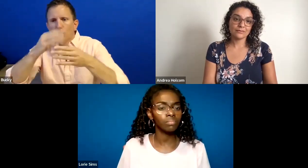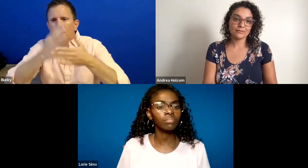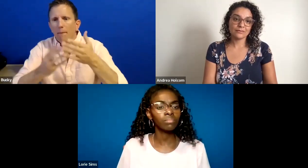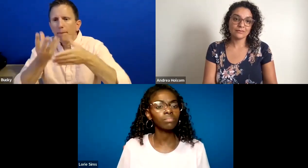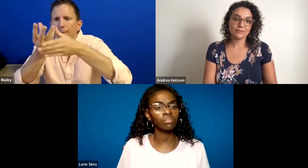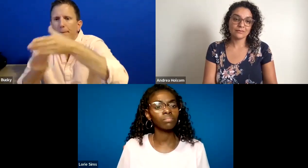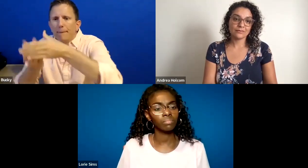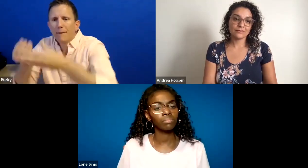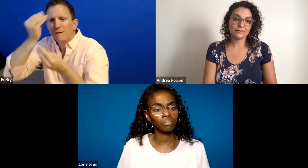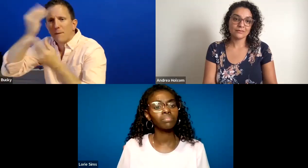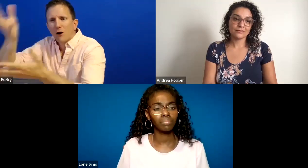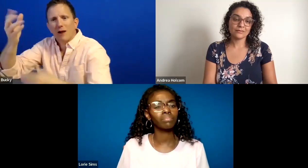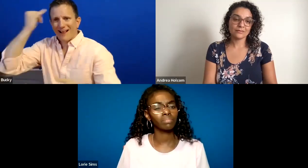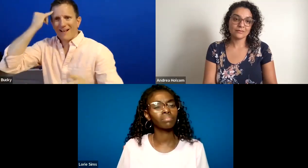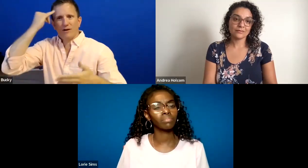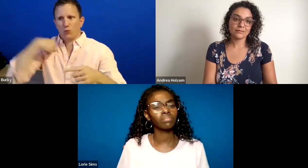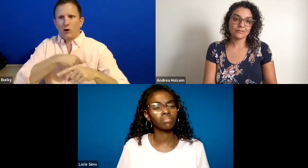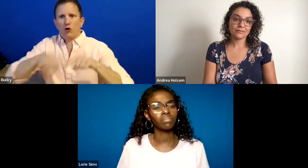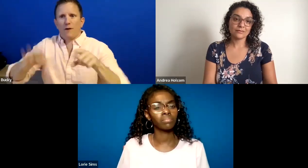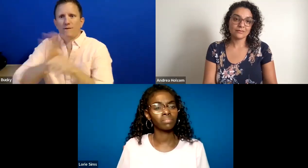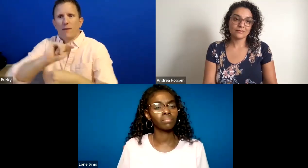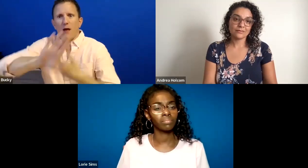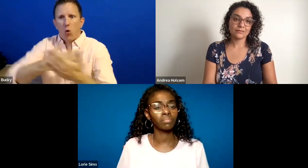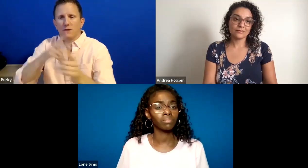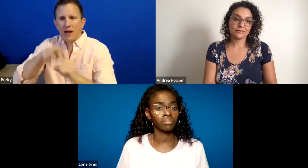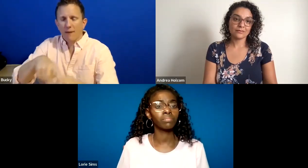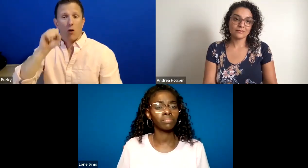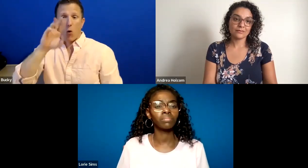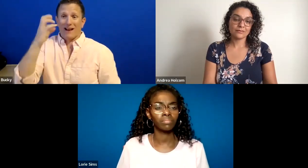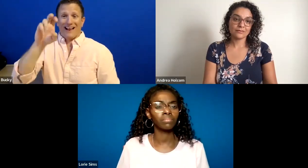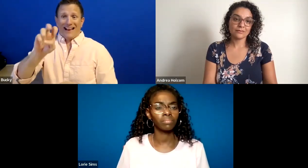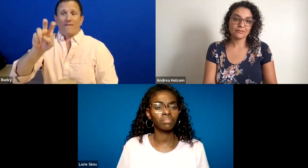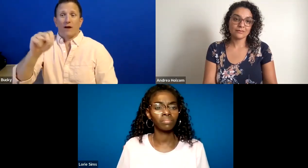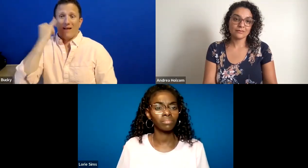more transparent and just filling in some of the missing pieces